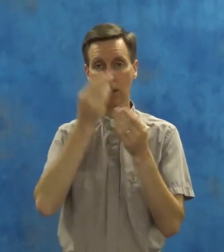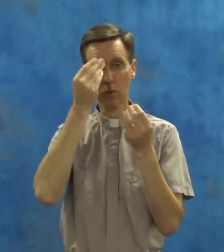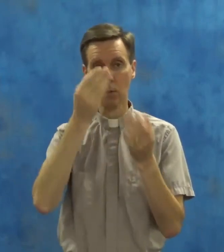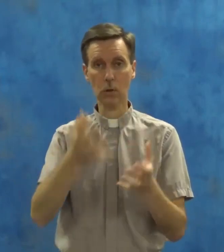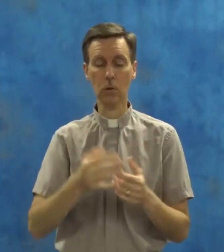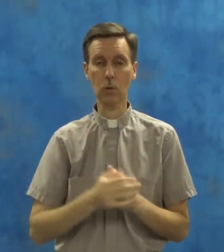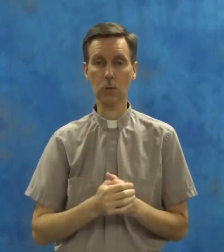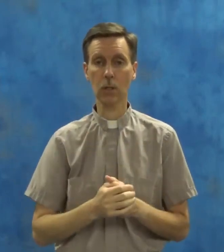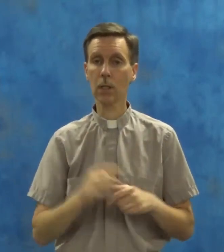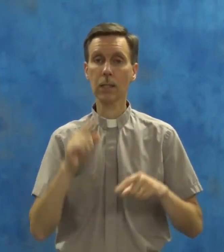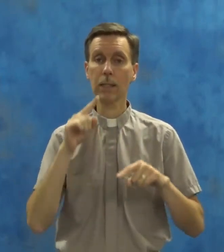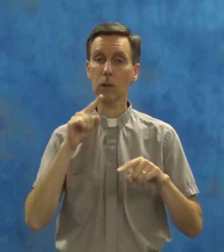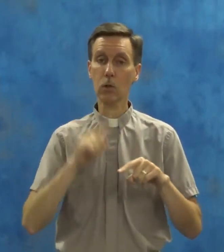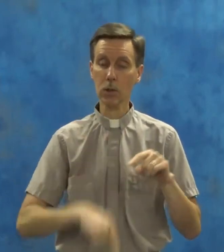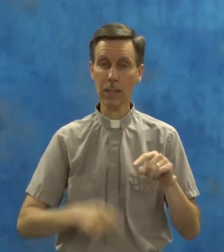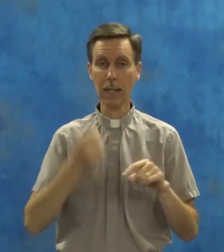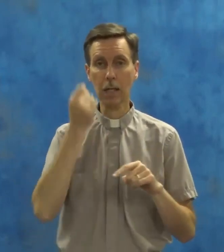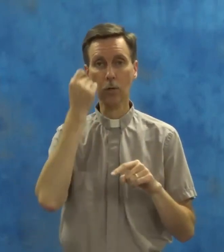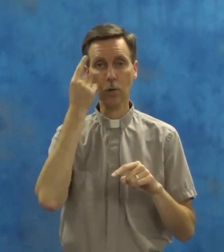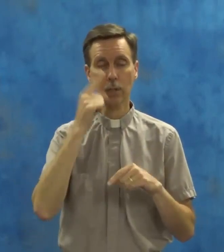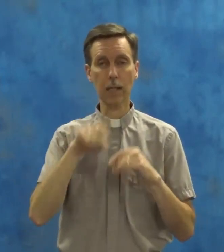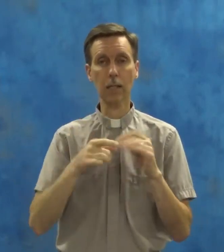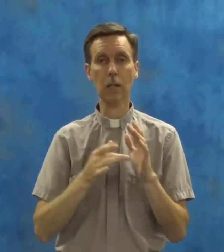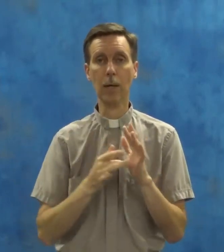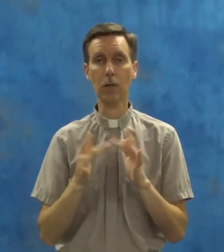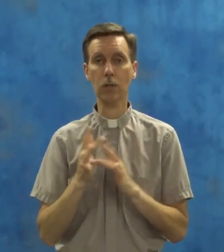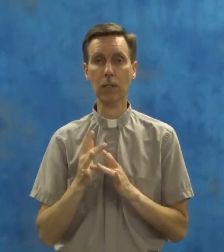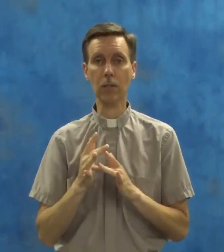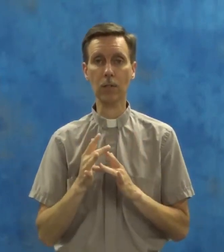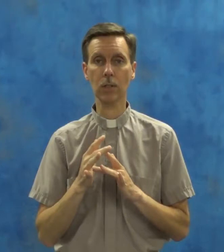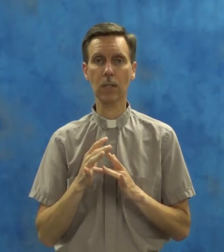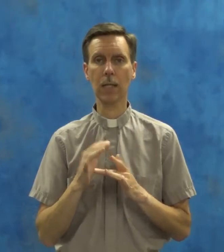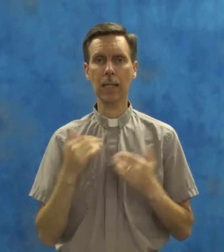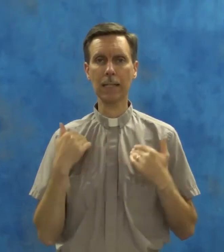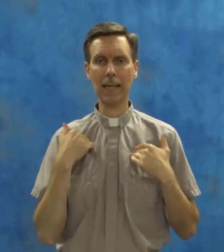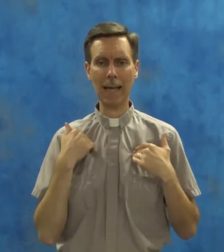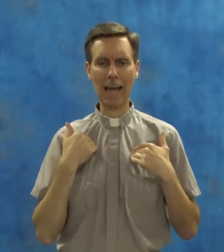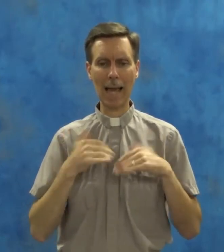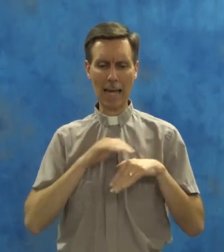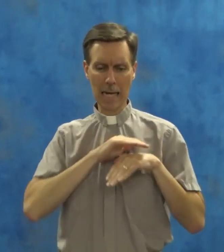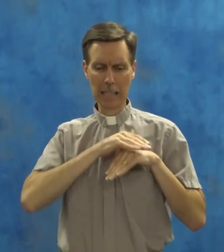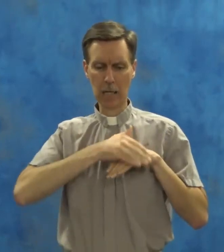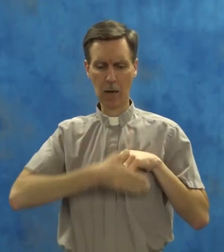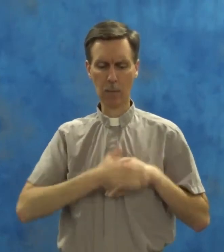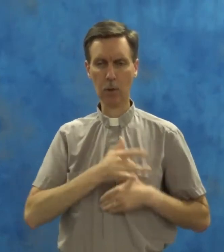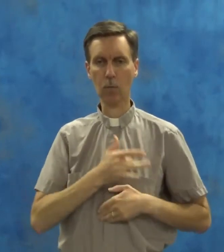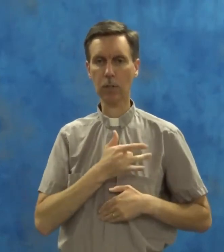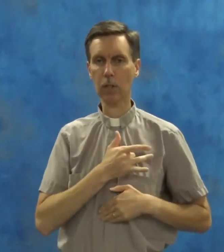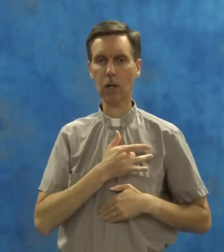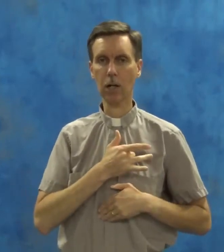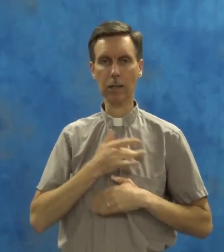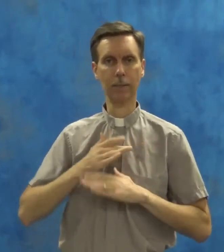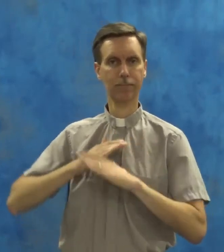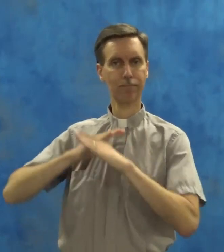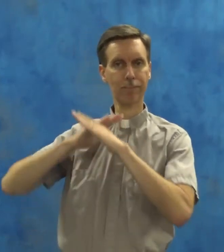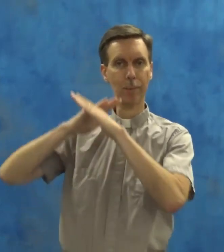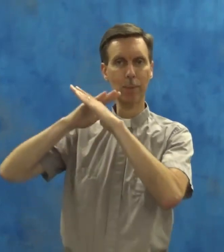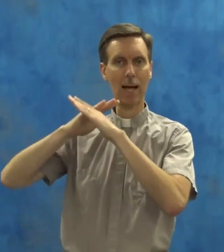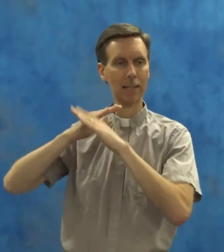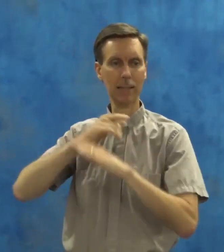good news. They could not understand about Jesus. They had a covering over their heart that blocked them,